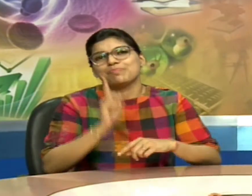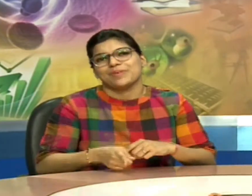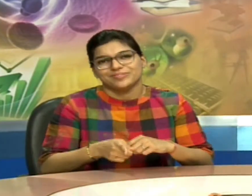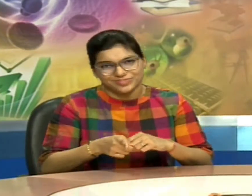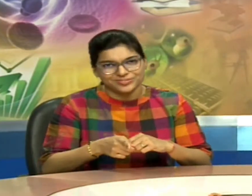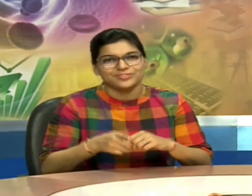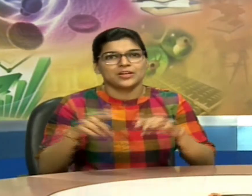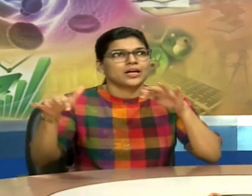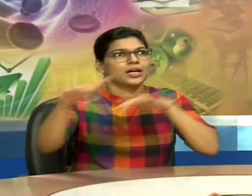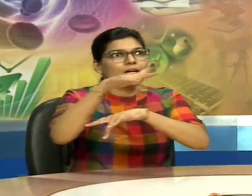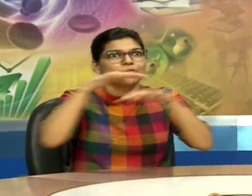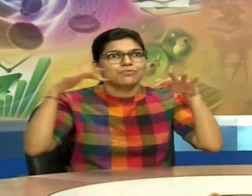preserve it.